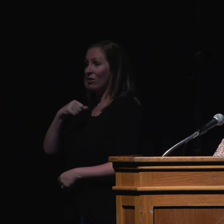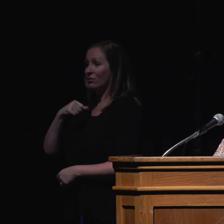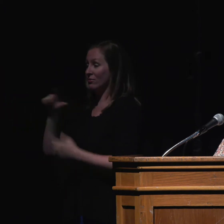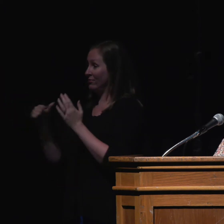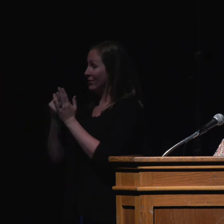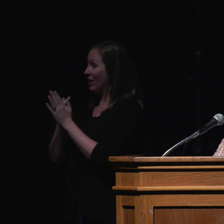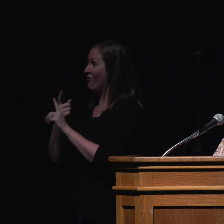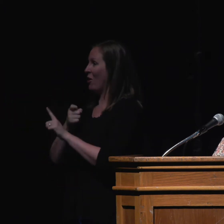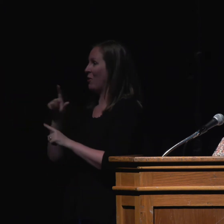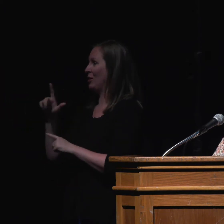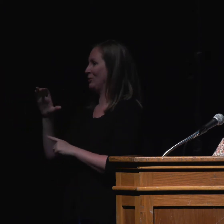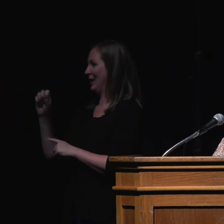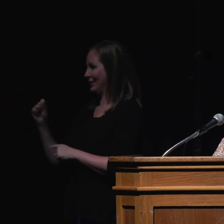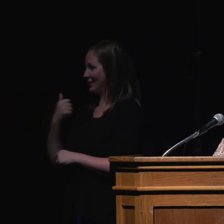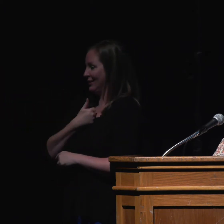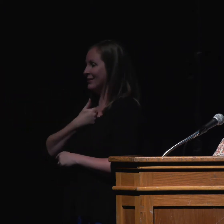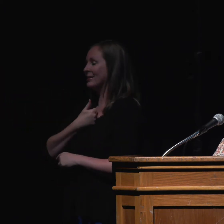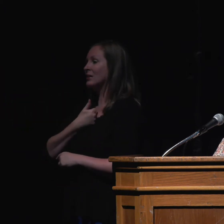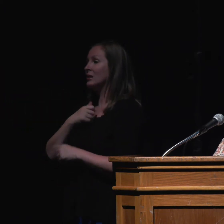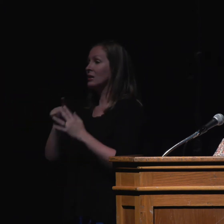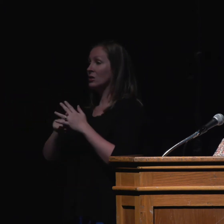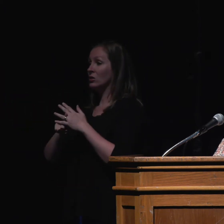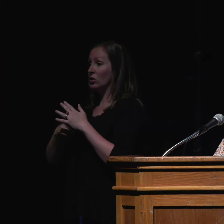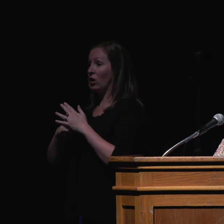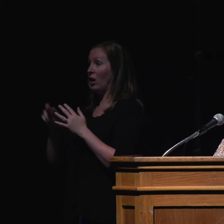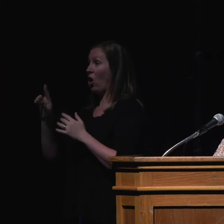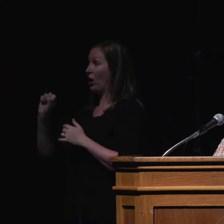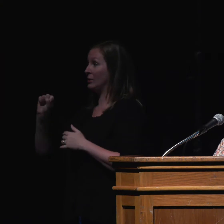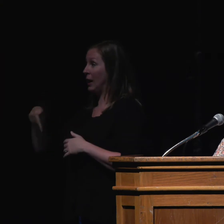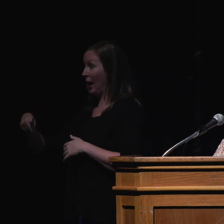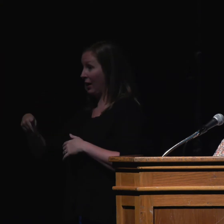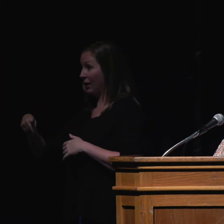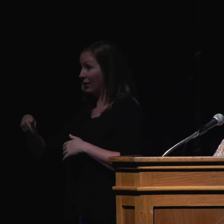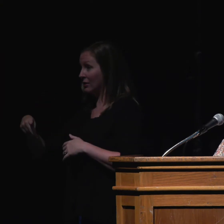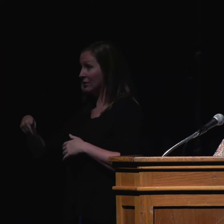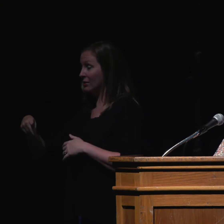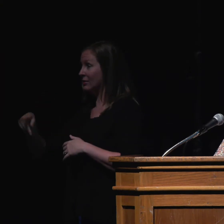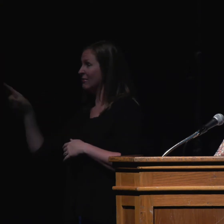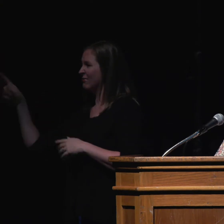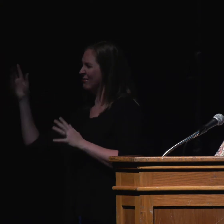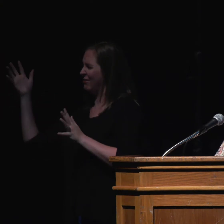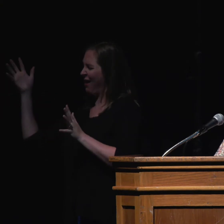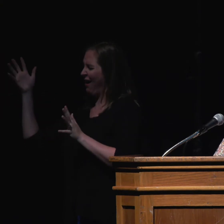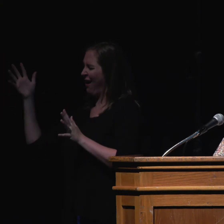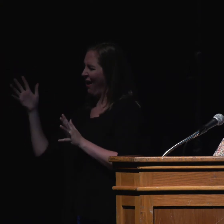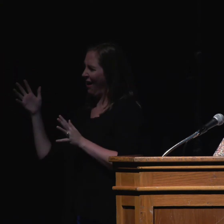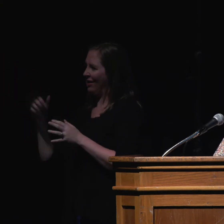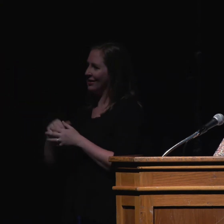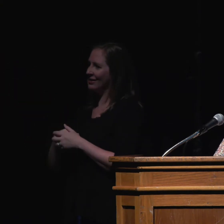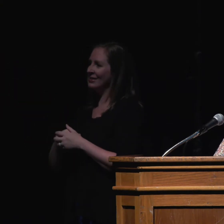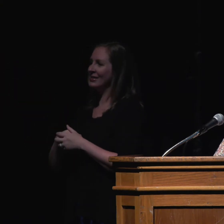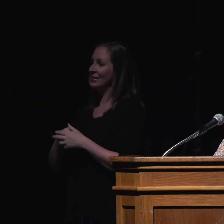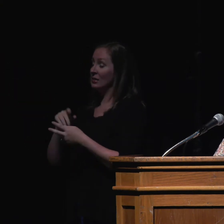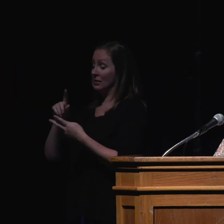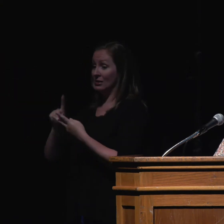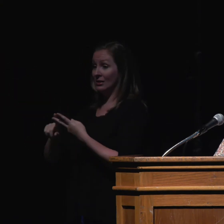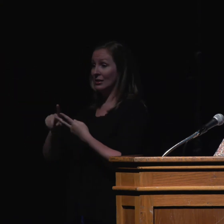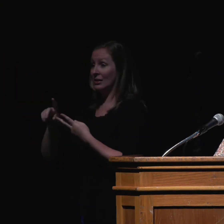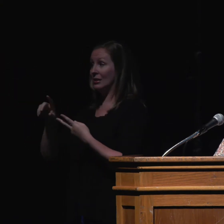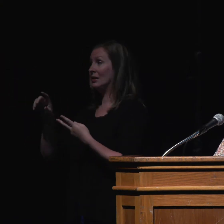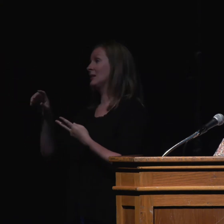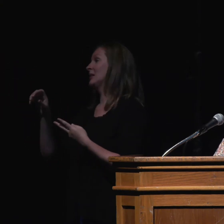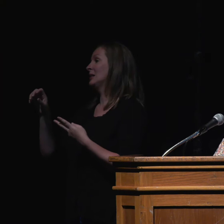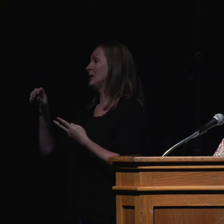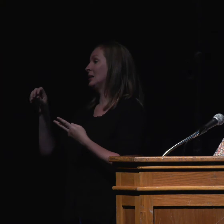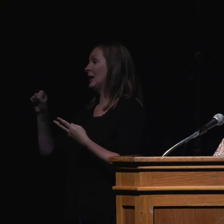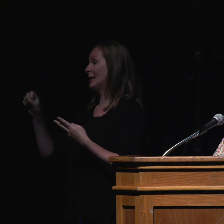Lynchburg City Schools. Started at R.S. Payne, 7 years there, Sandusky Middle